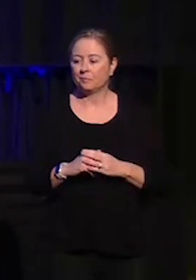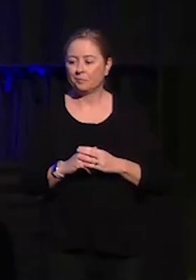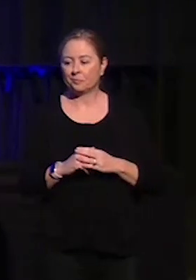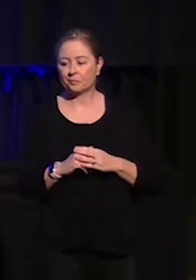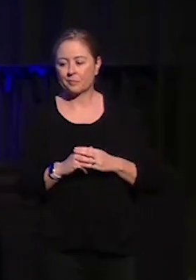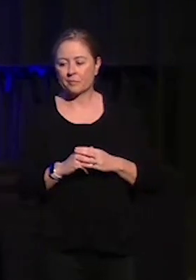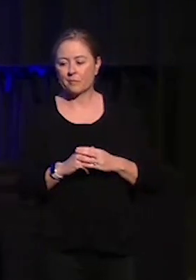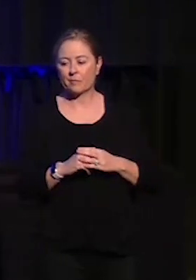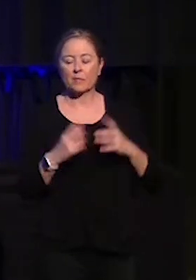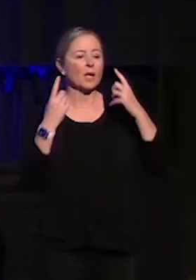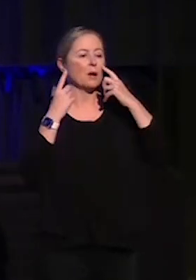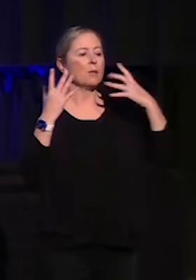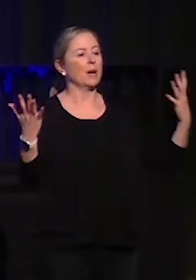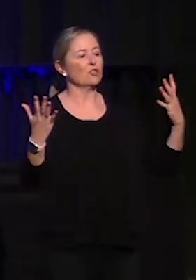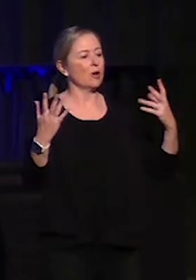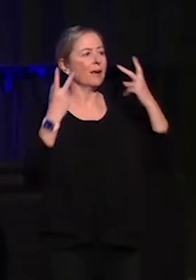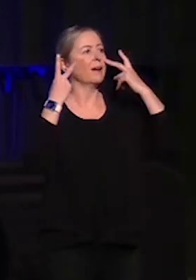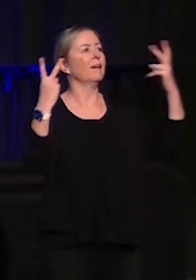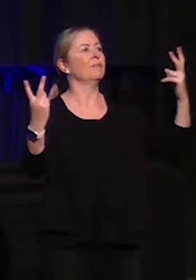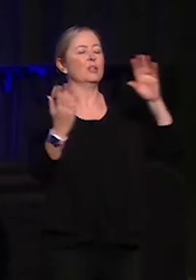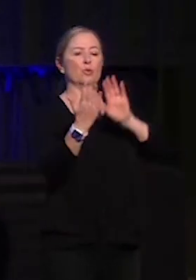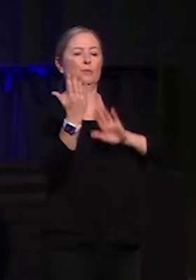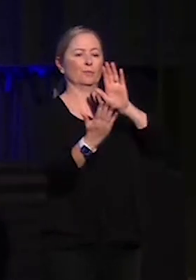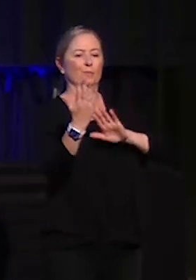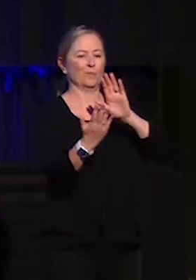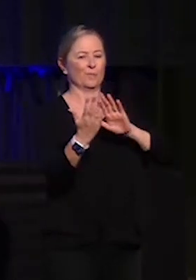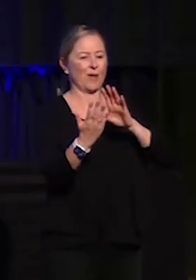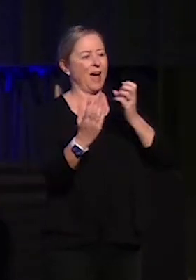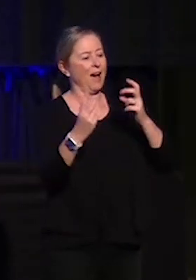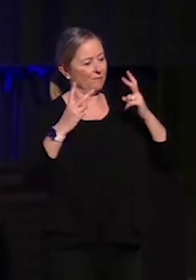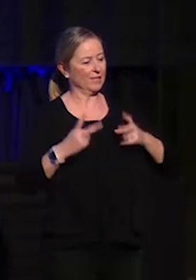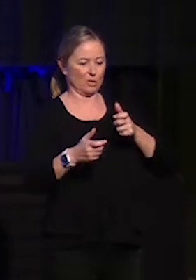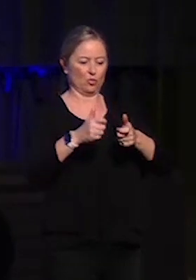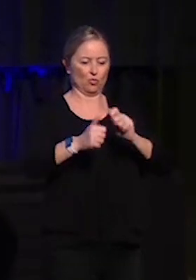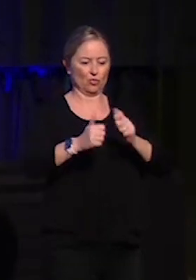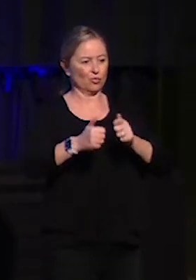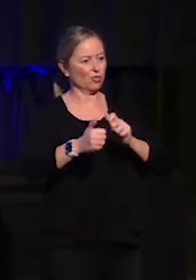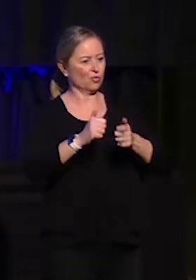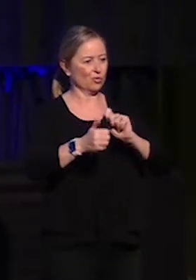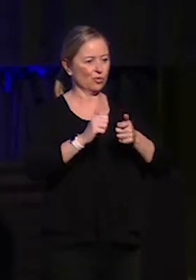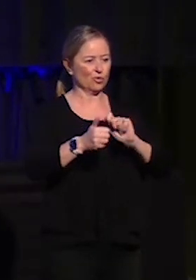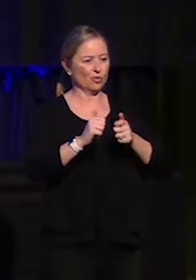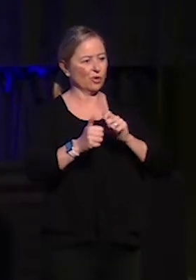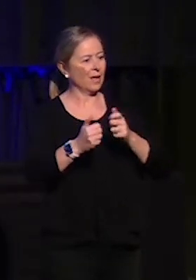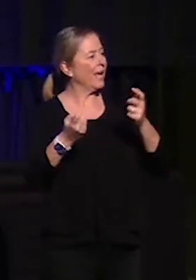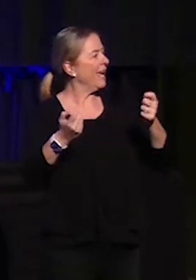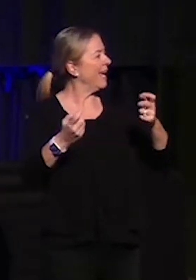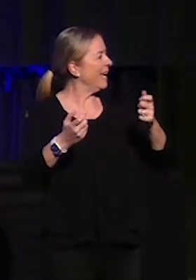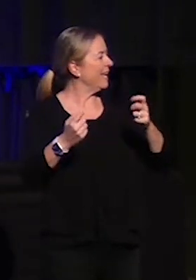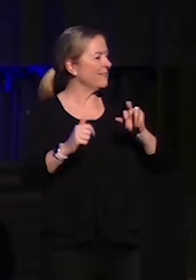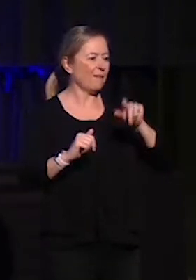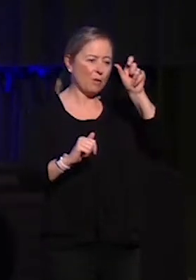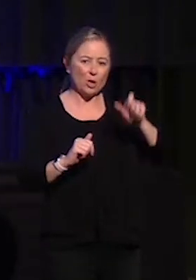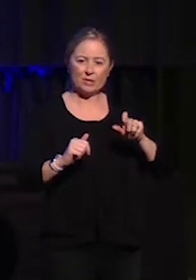the visual interface with the actual physical controller, you deliver an experience that is easier to use